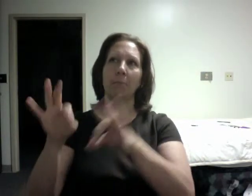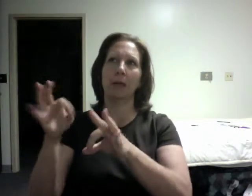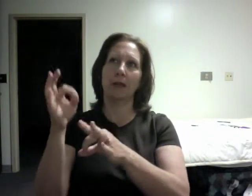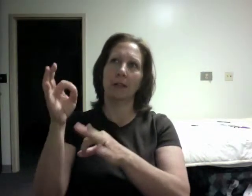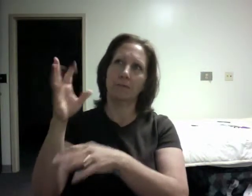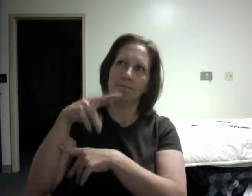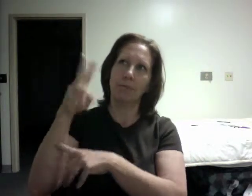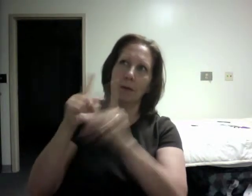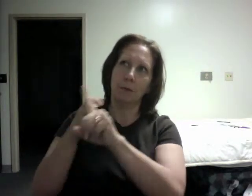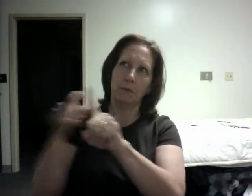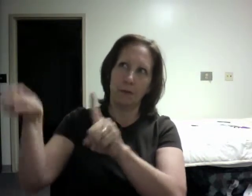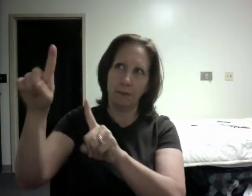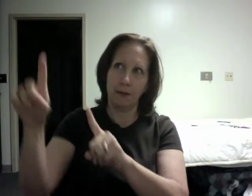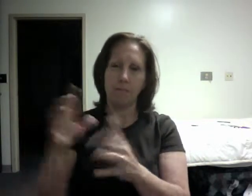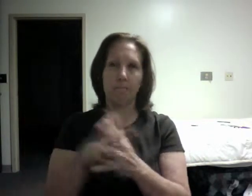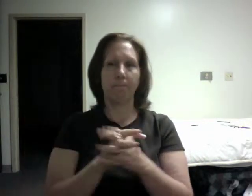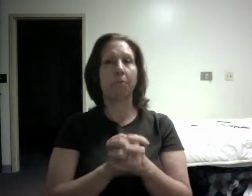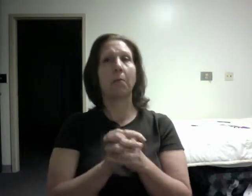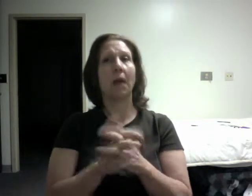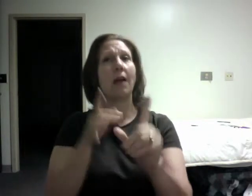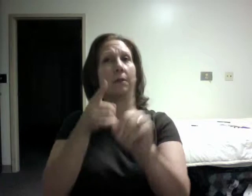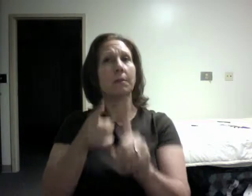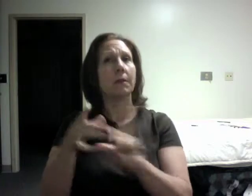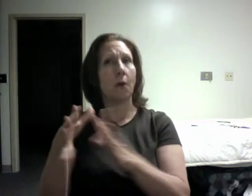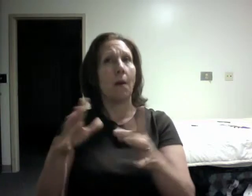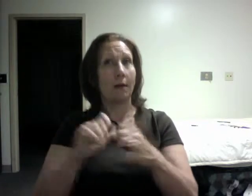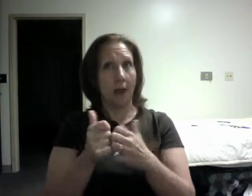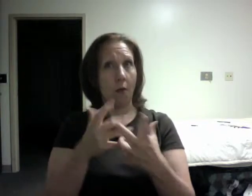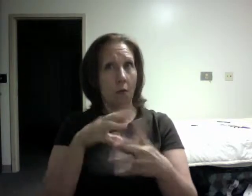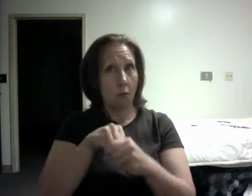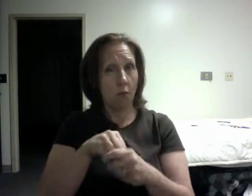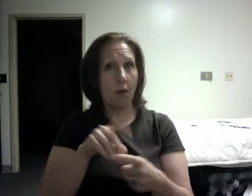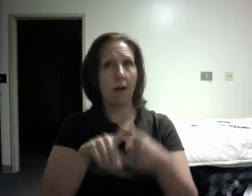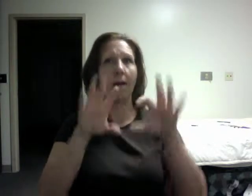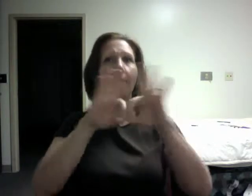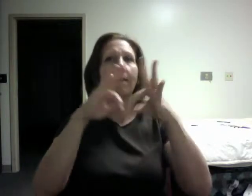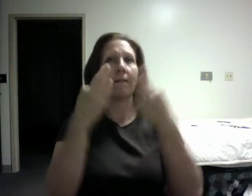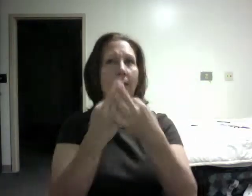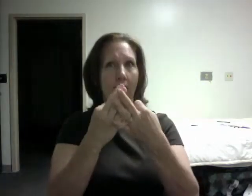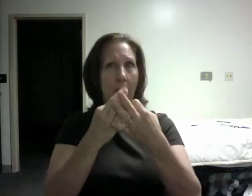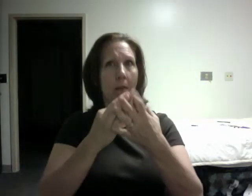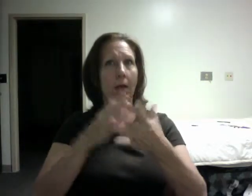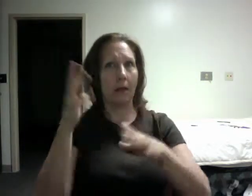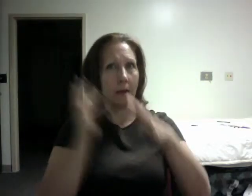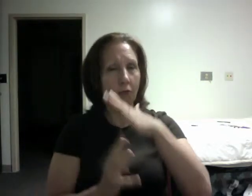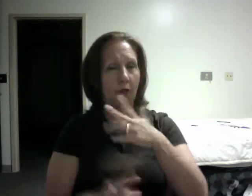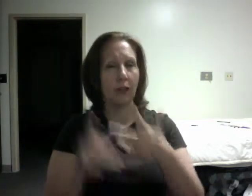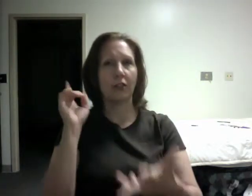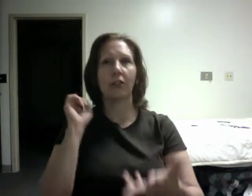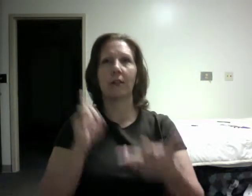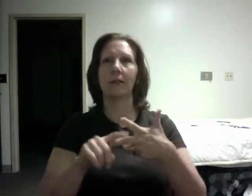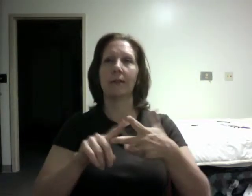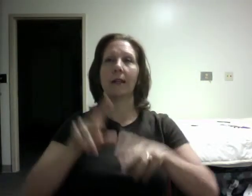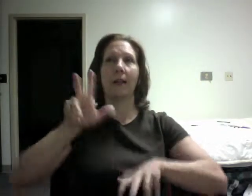family immigration, employment immigration, investment immigration, lottery,